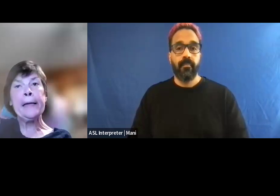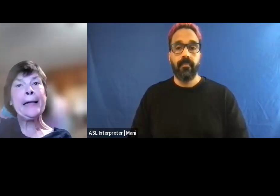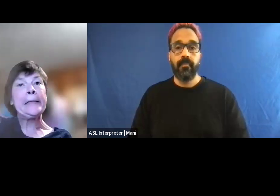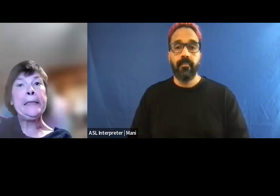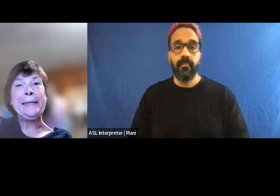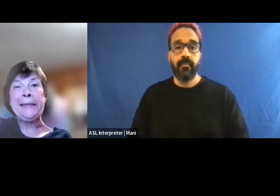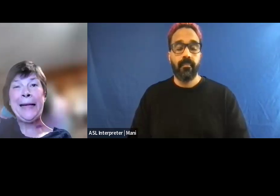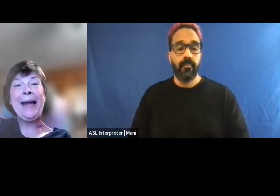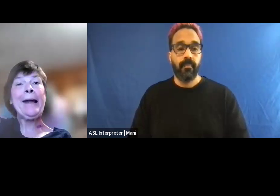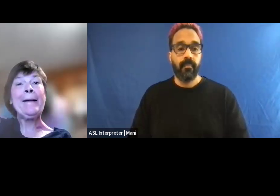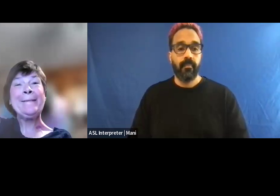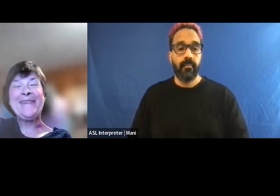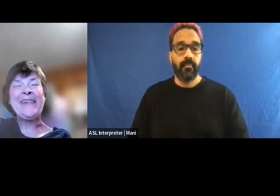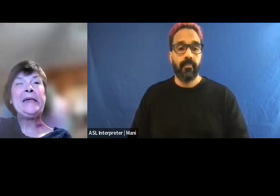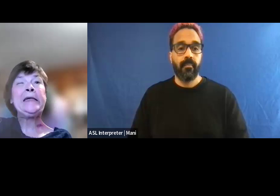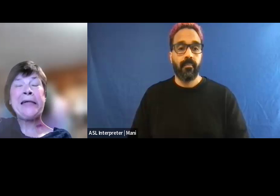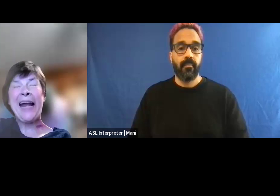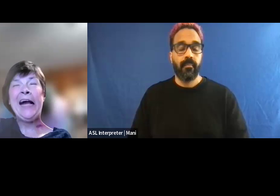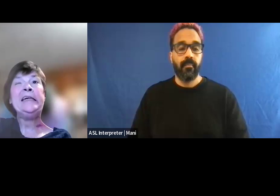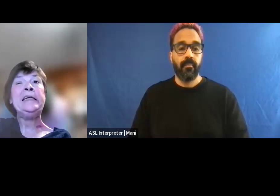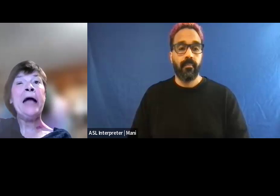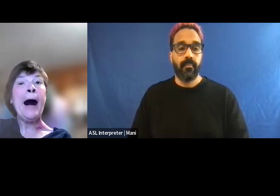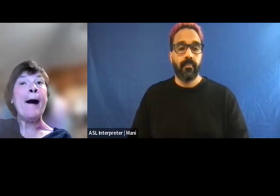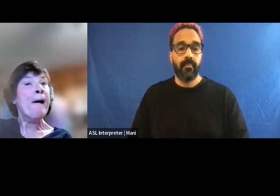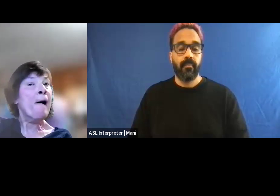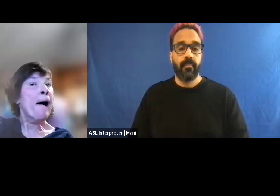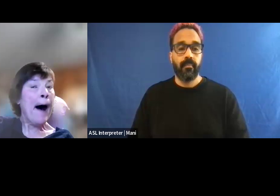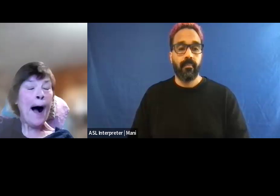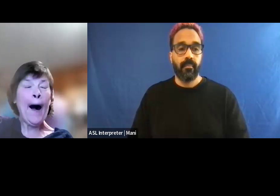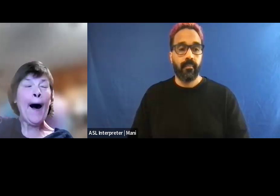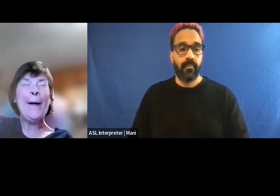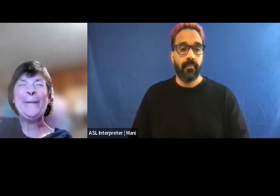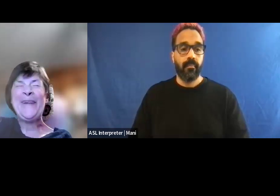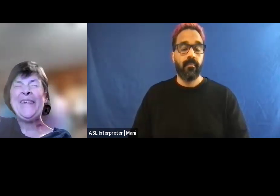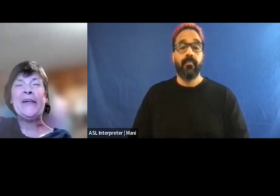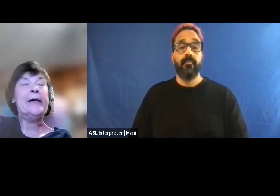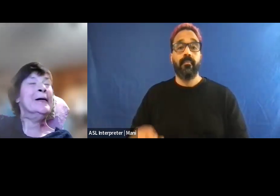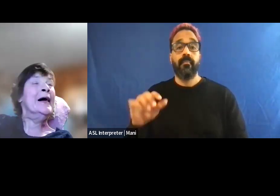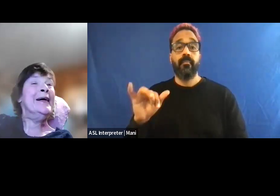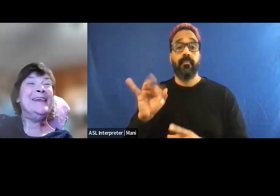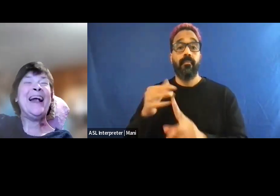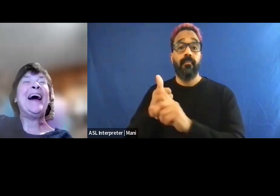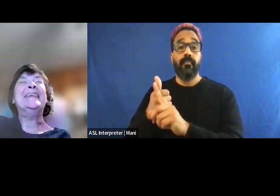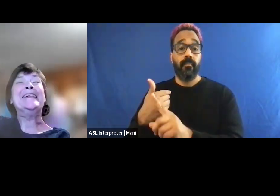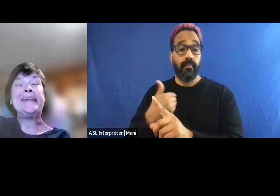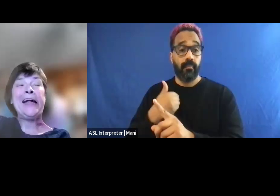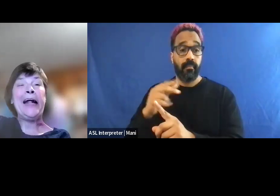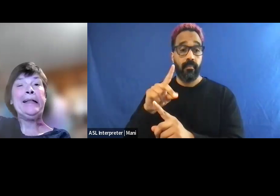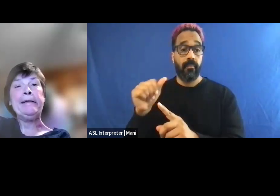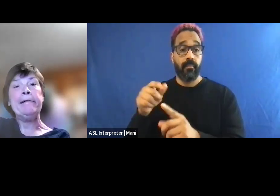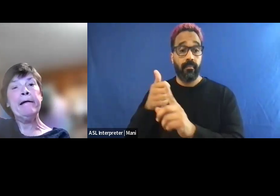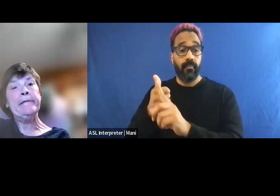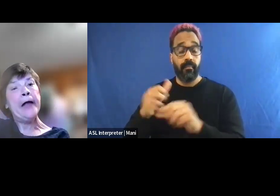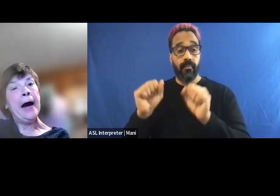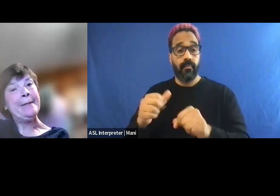That way they can see firsthand how people